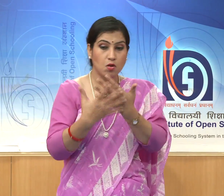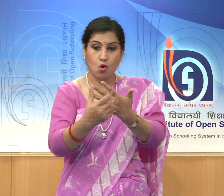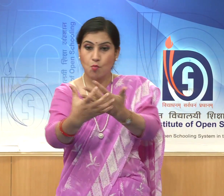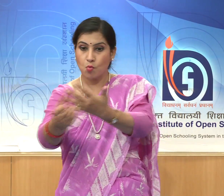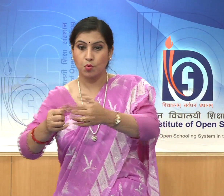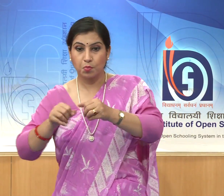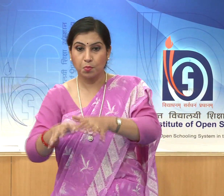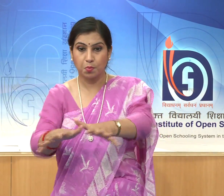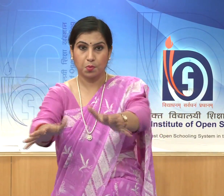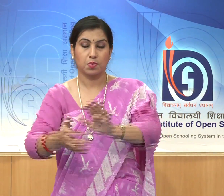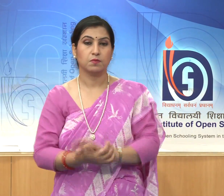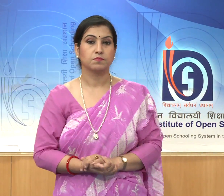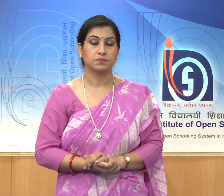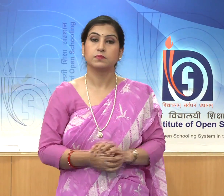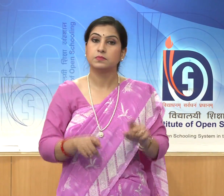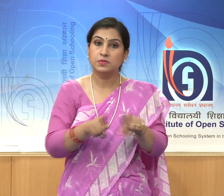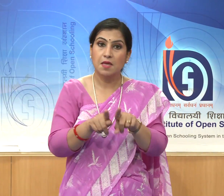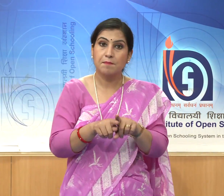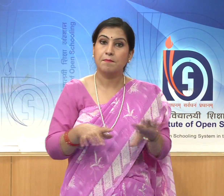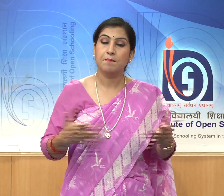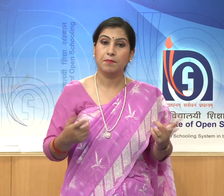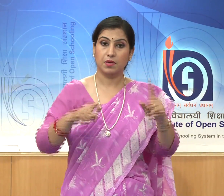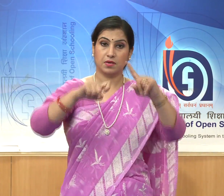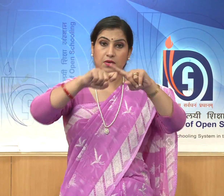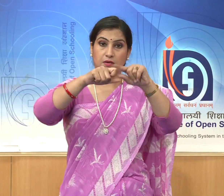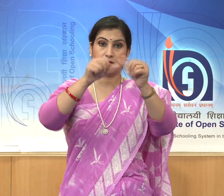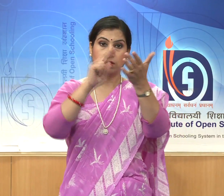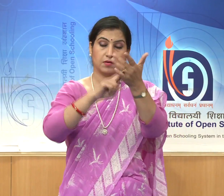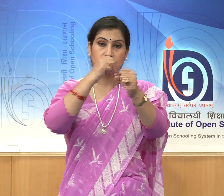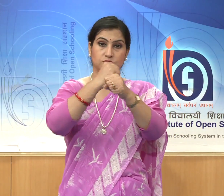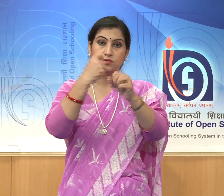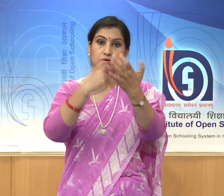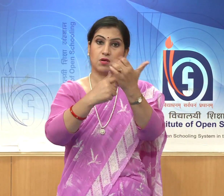like Kangra.